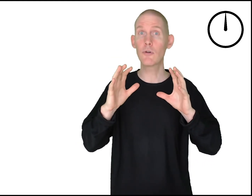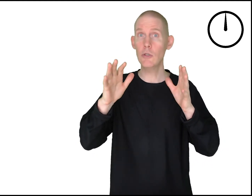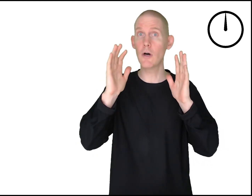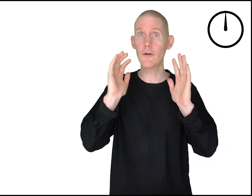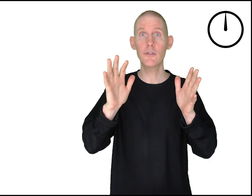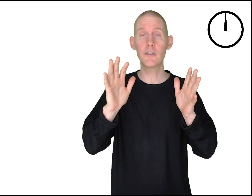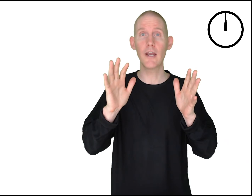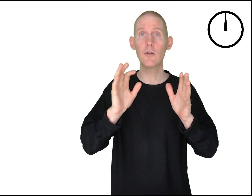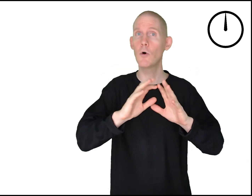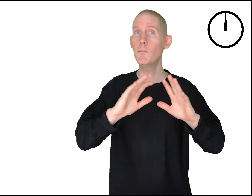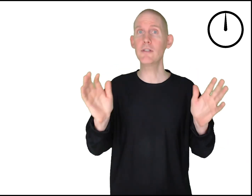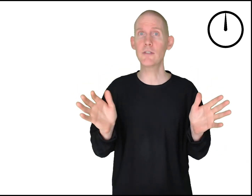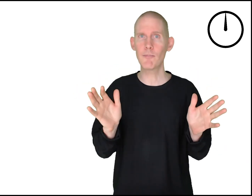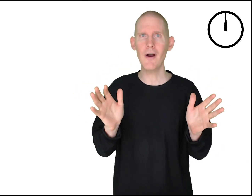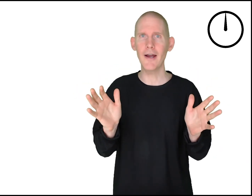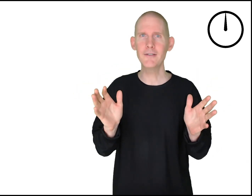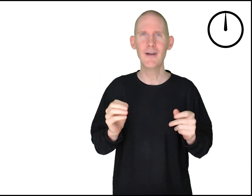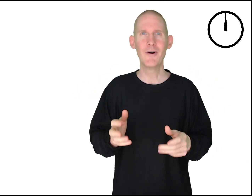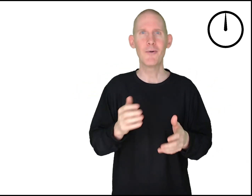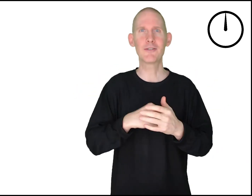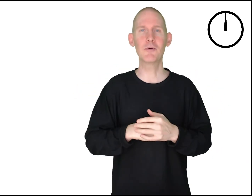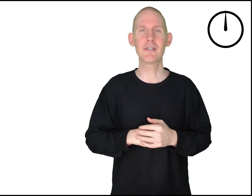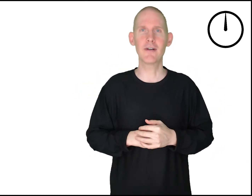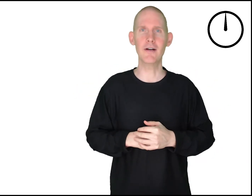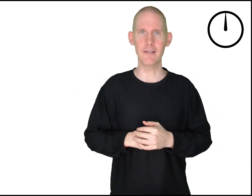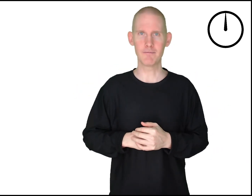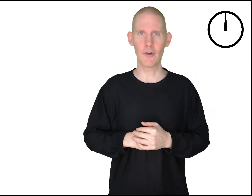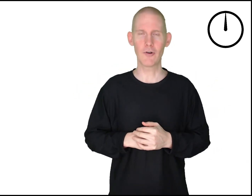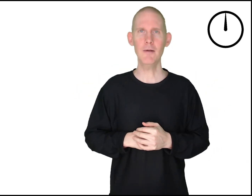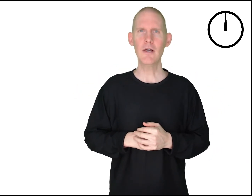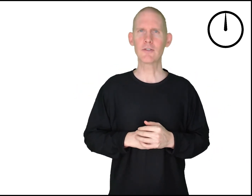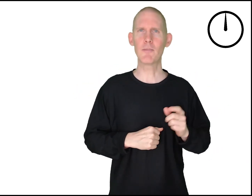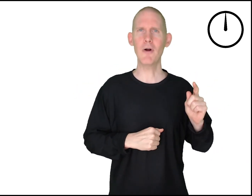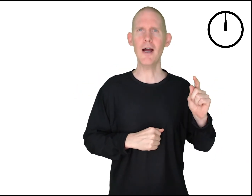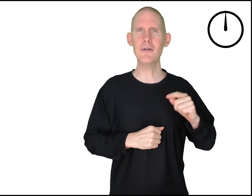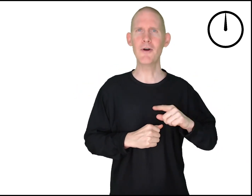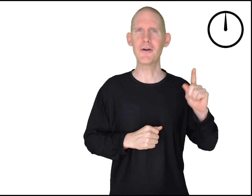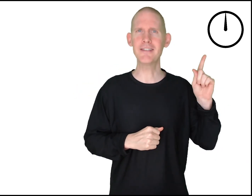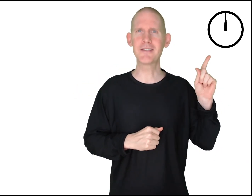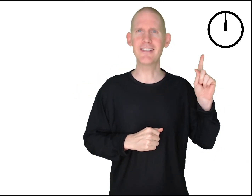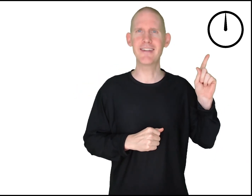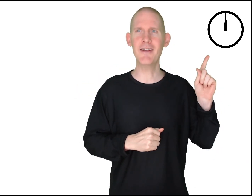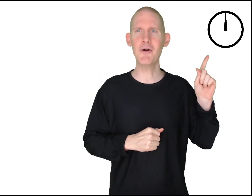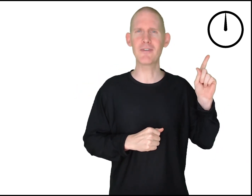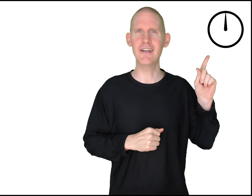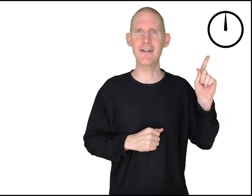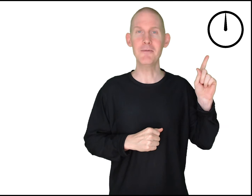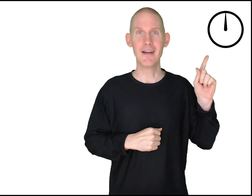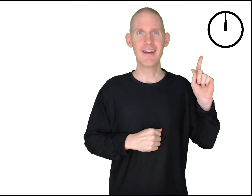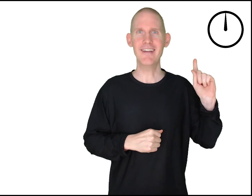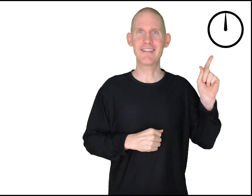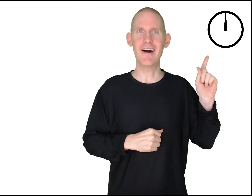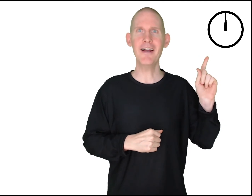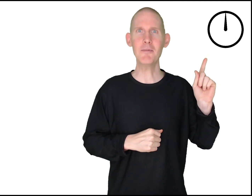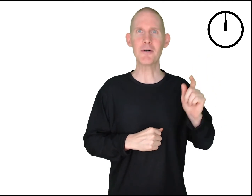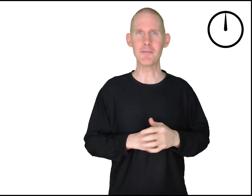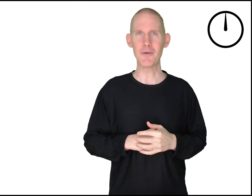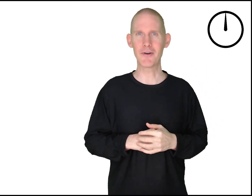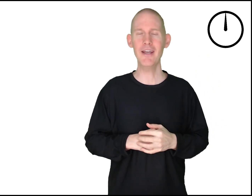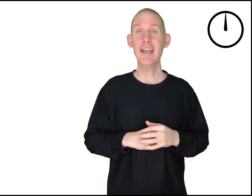you understand. It won't be a surprise once we start it. Okay, so you probably notice this thing over here, the timer. Okay, in